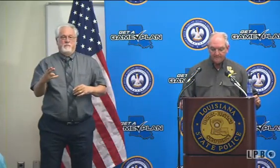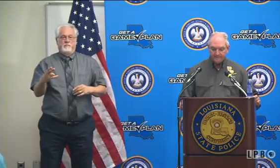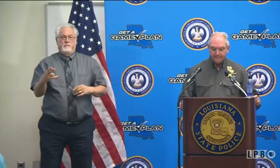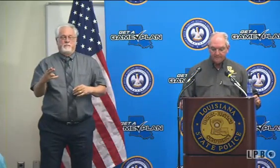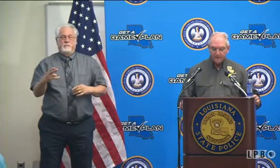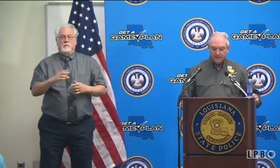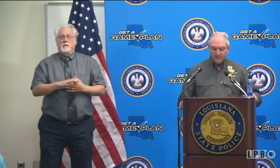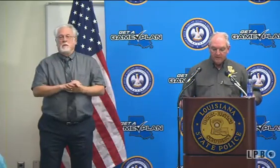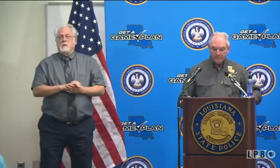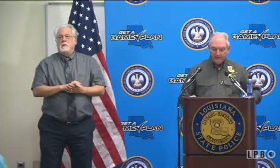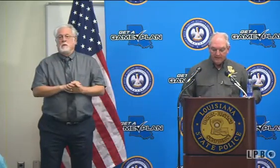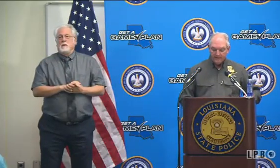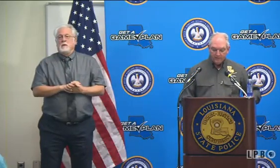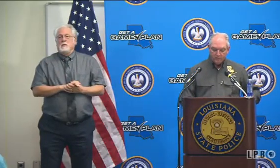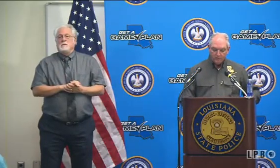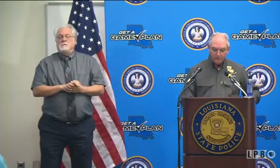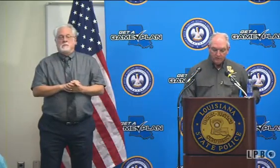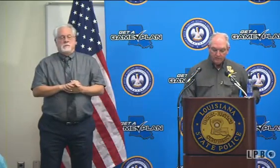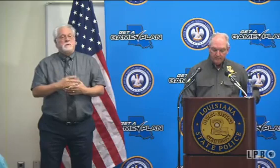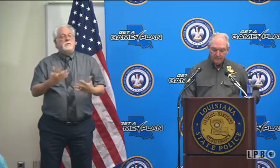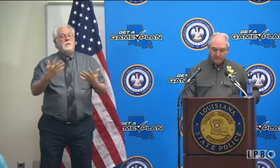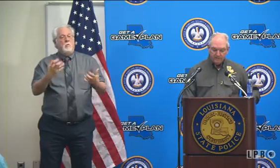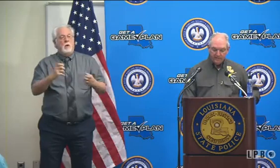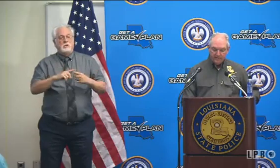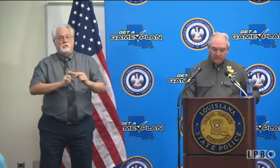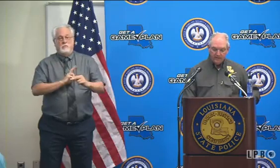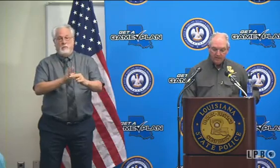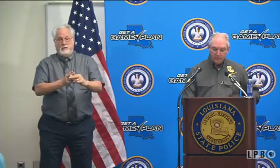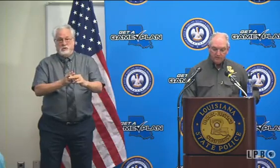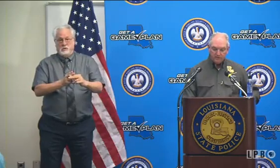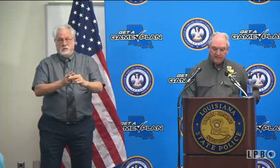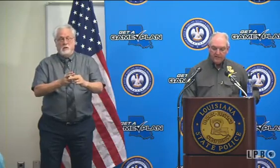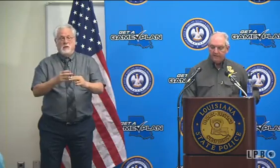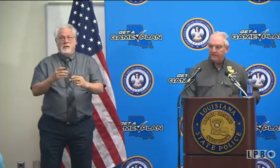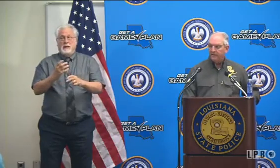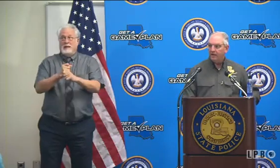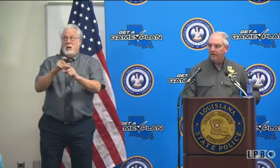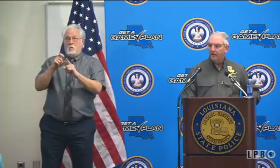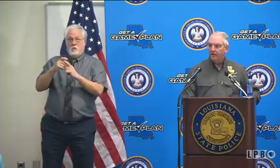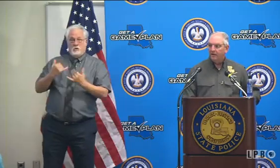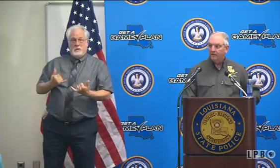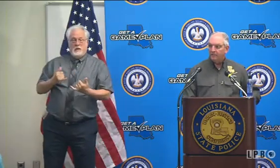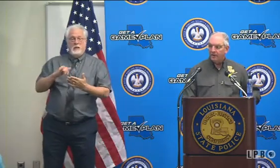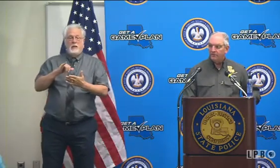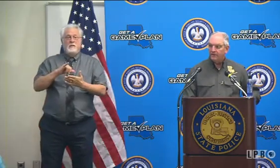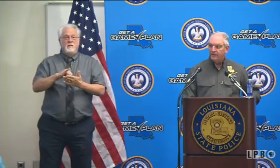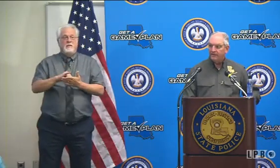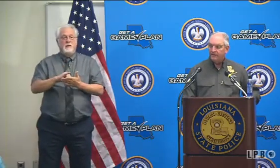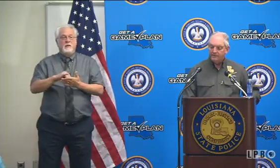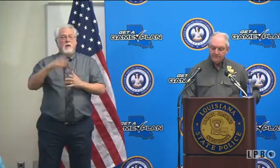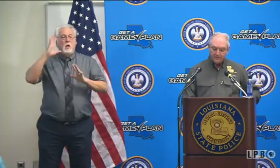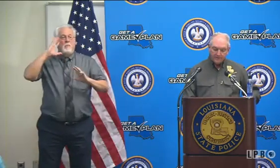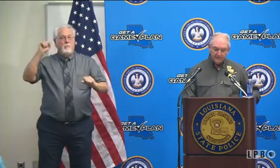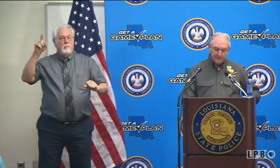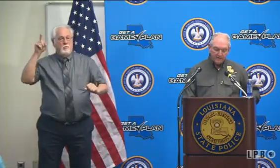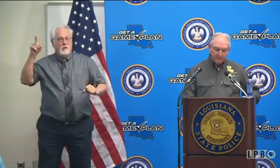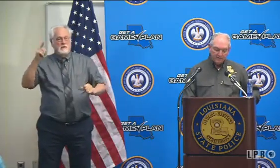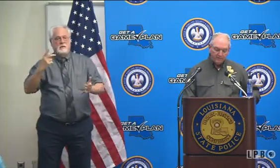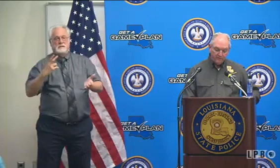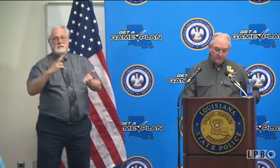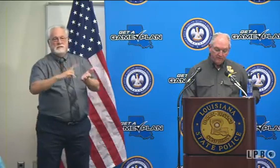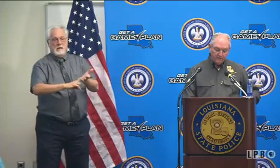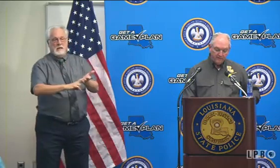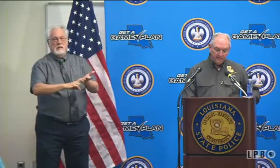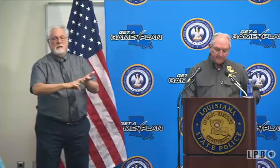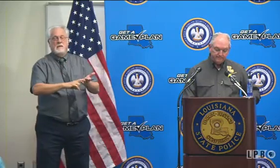Thursday. I did want to mention that we got word today that the president signed